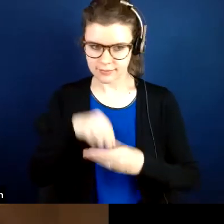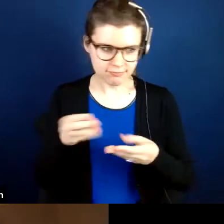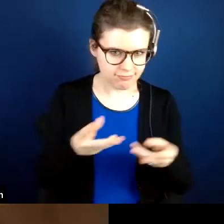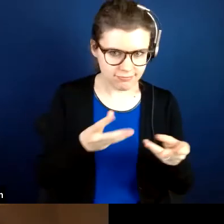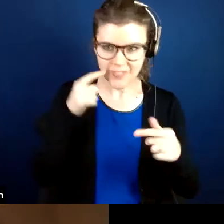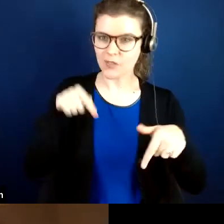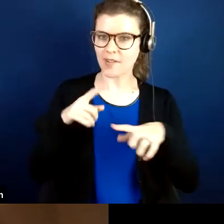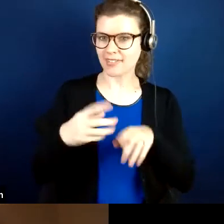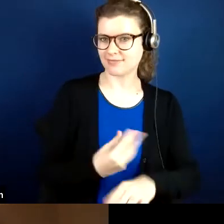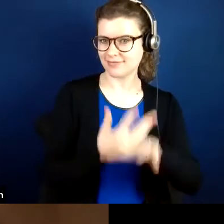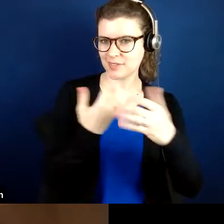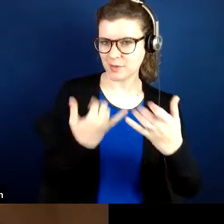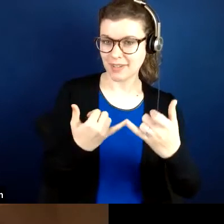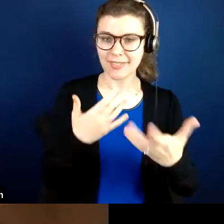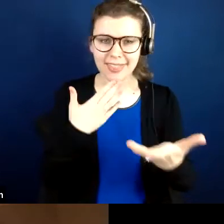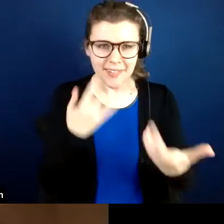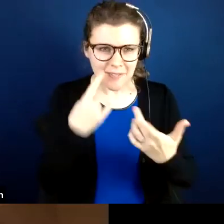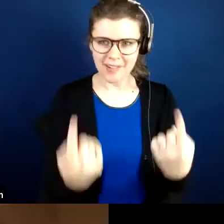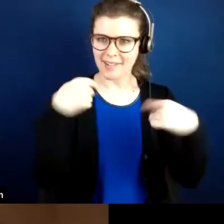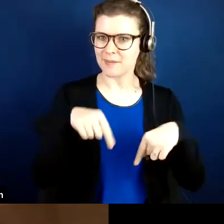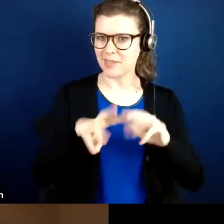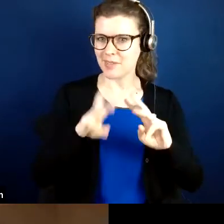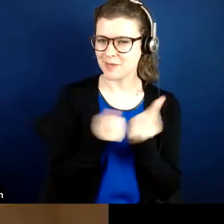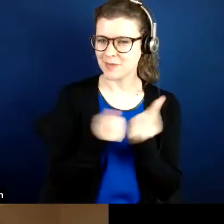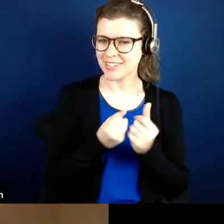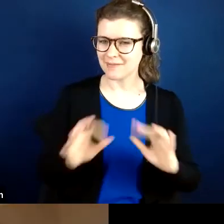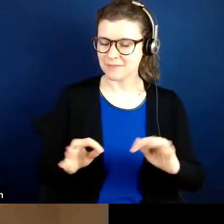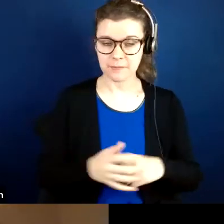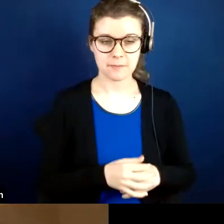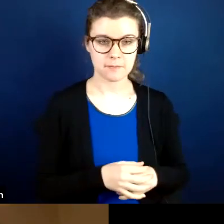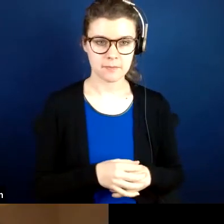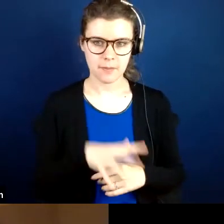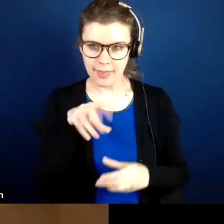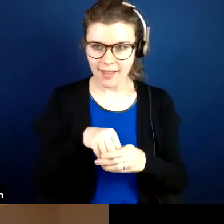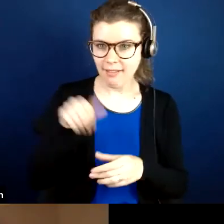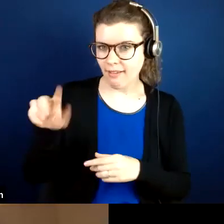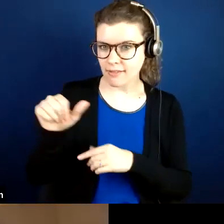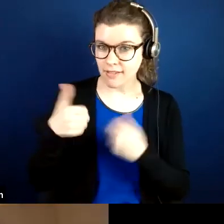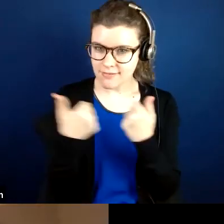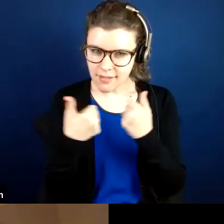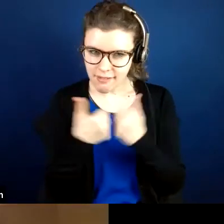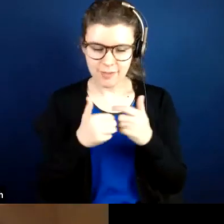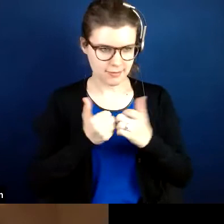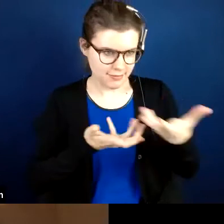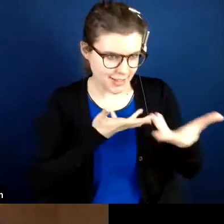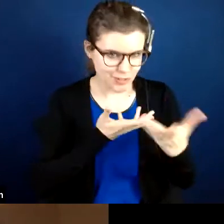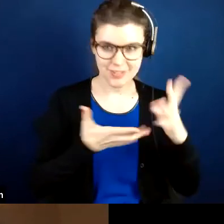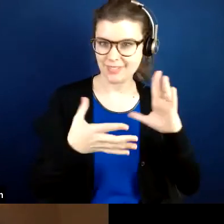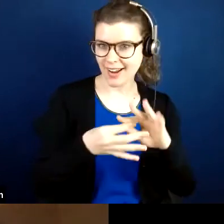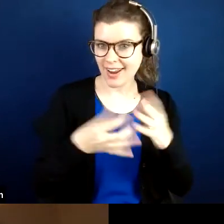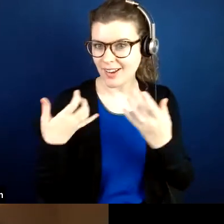you for joining us for this workshop. Get in the ADA game, engage, connect, play, and